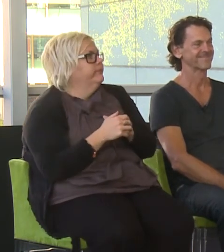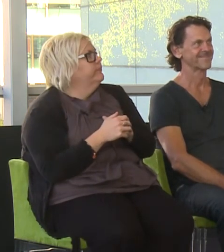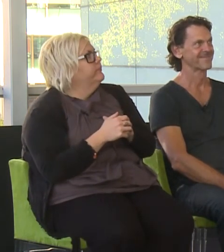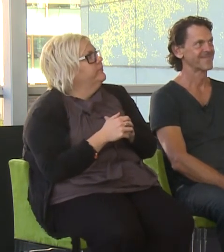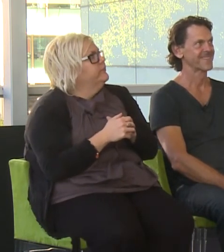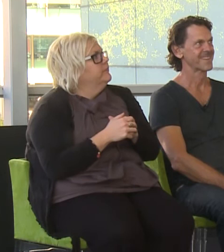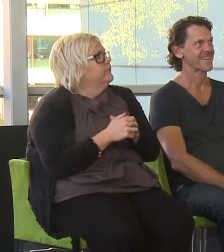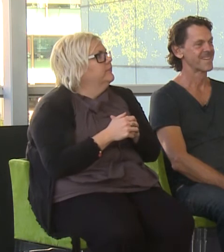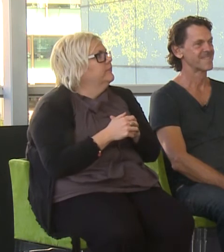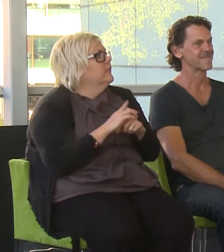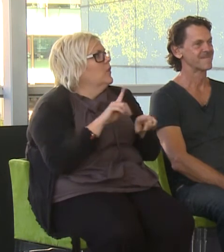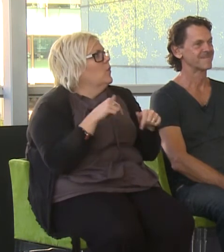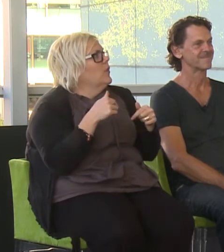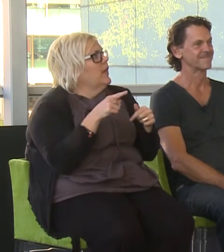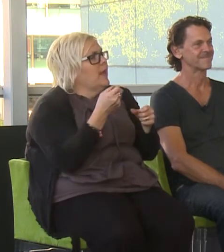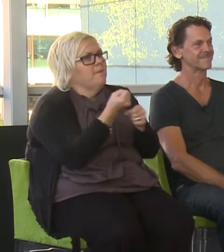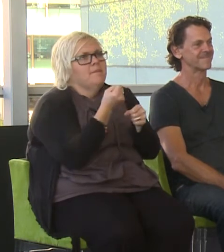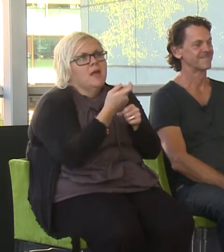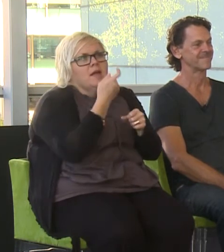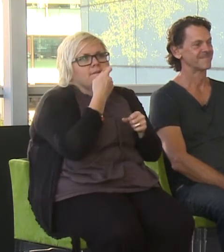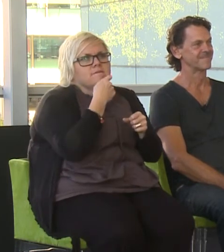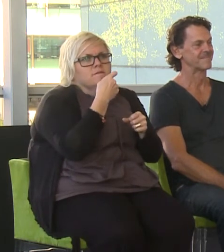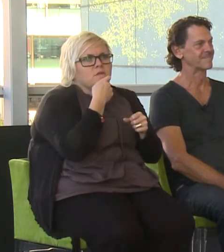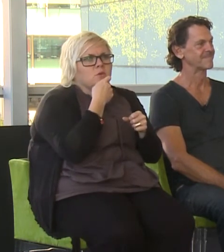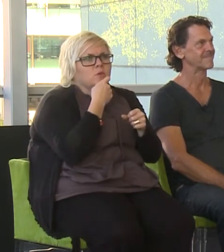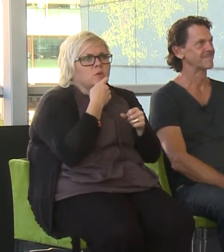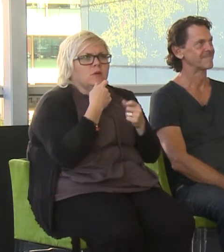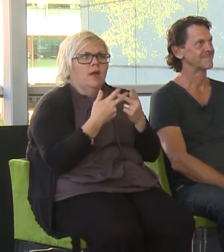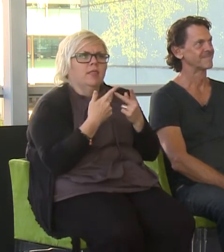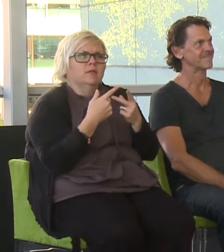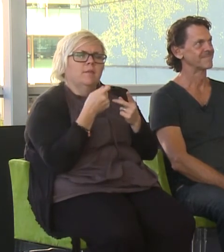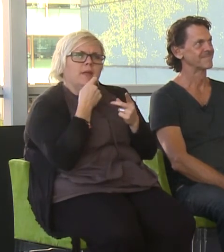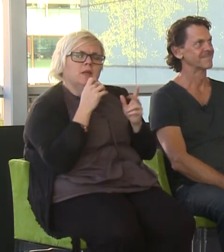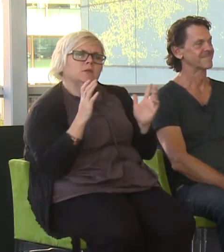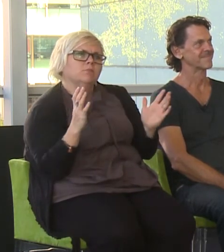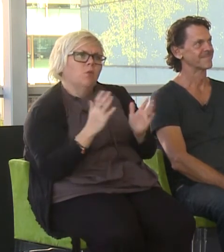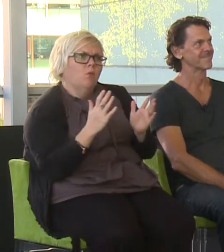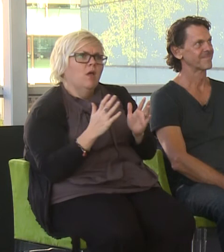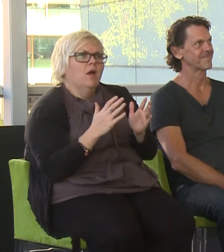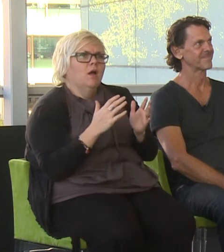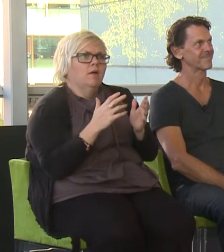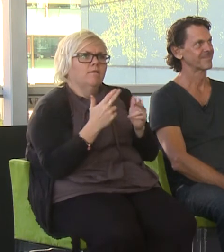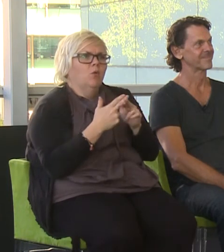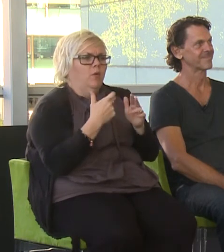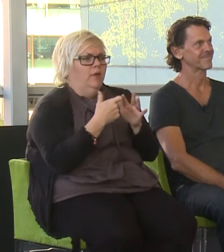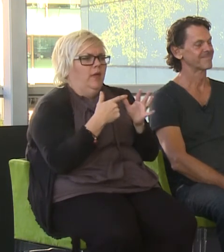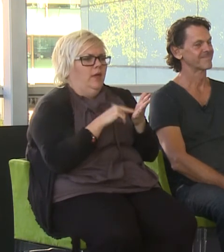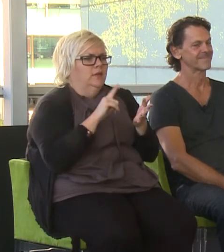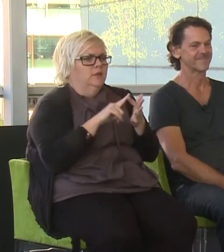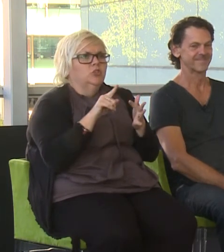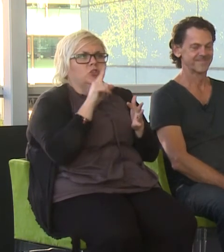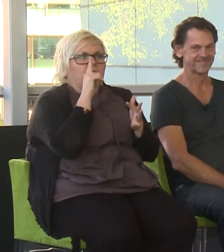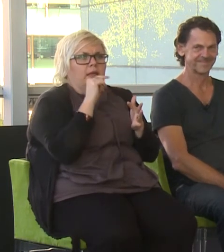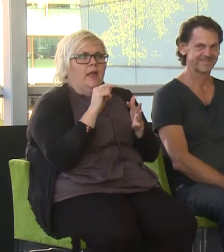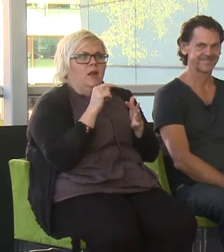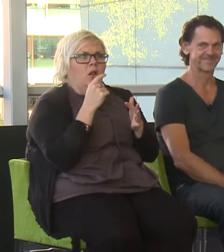We made a couple for Kate Blanchett that was slightly smaller in size, so she looked more commanding when holding